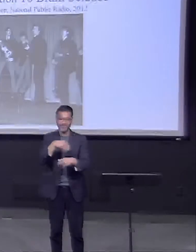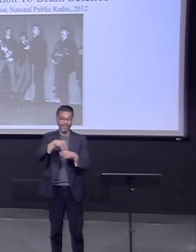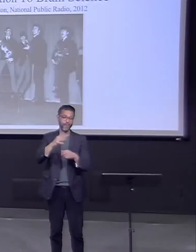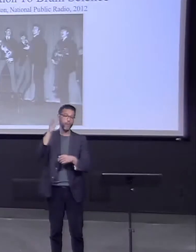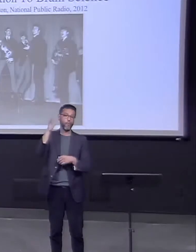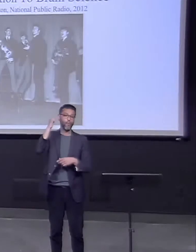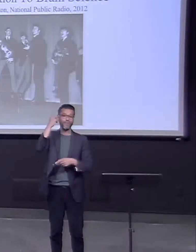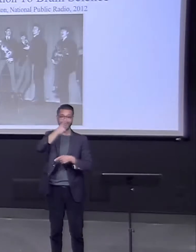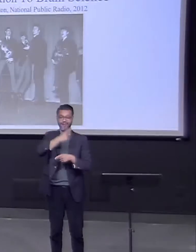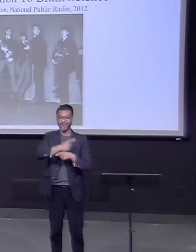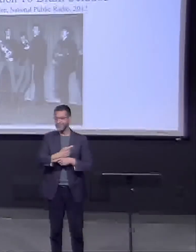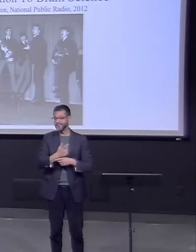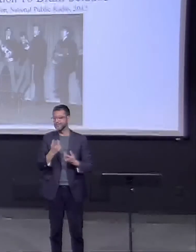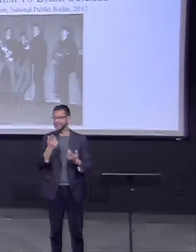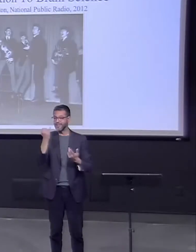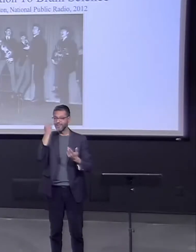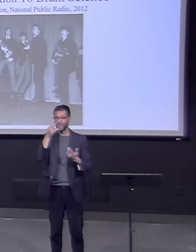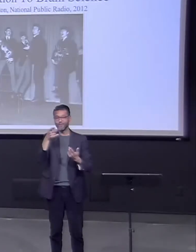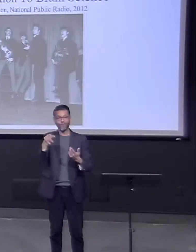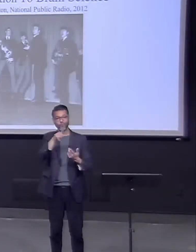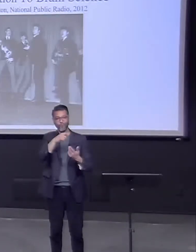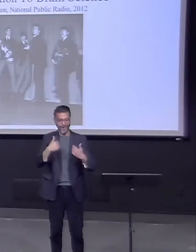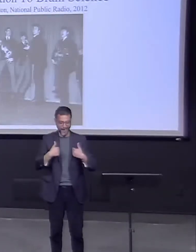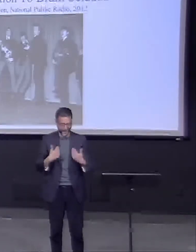still had your old